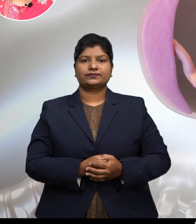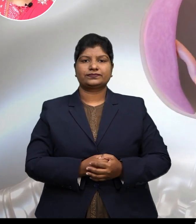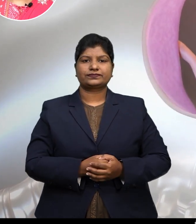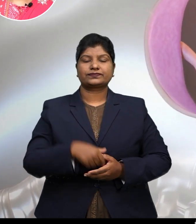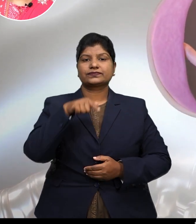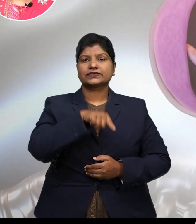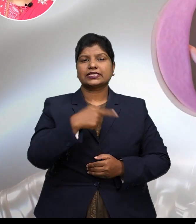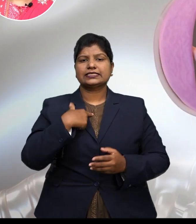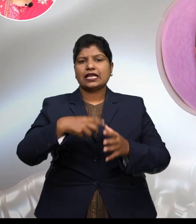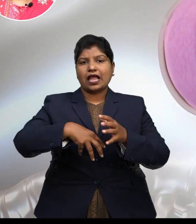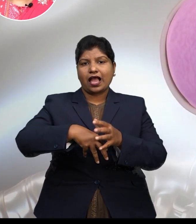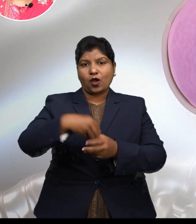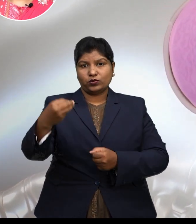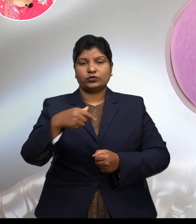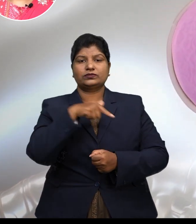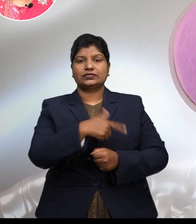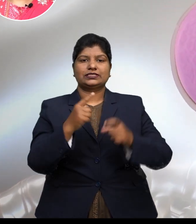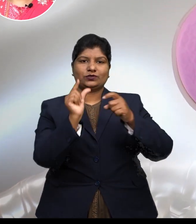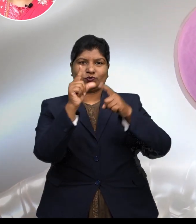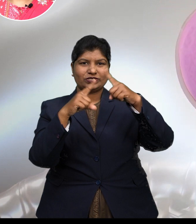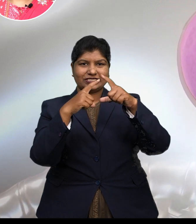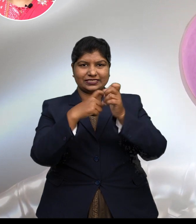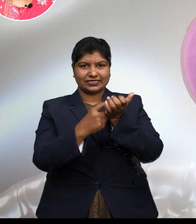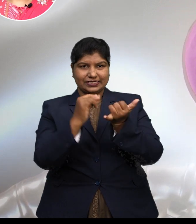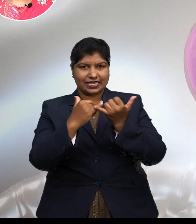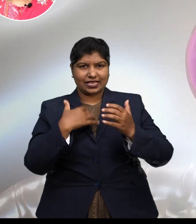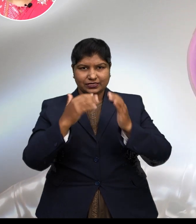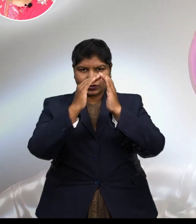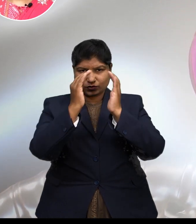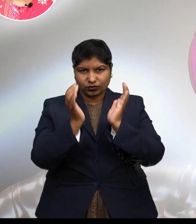to expel the baby from the uterus,